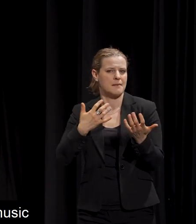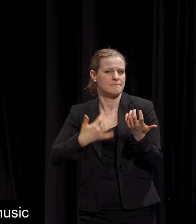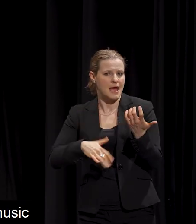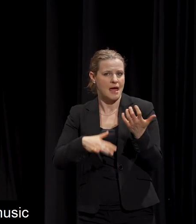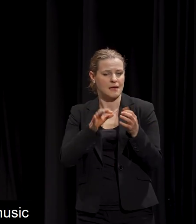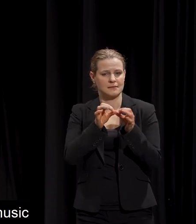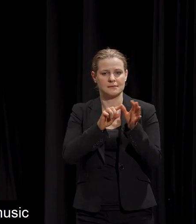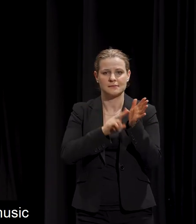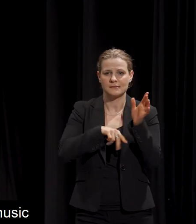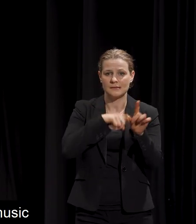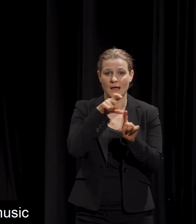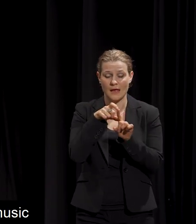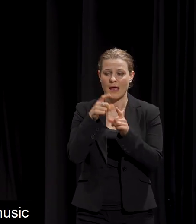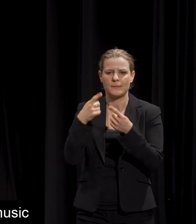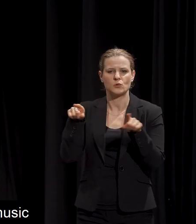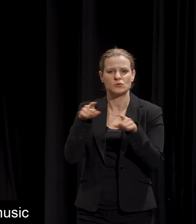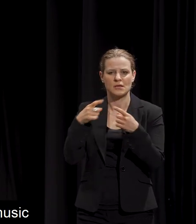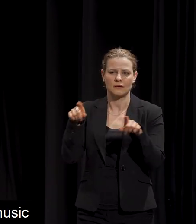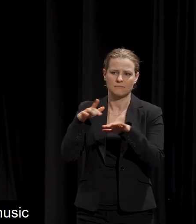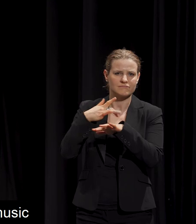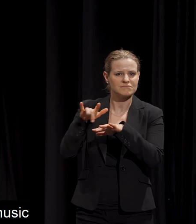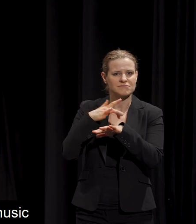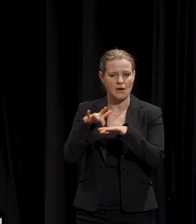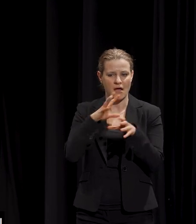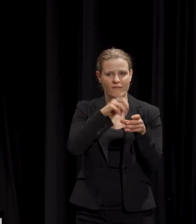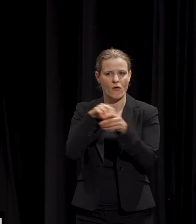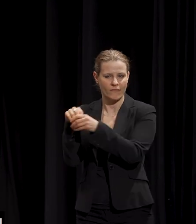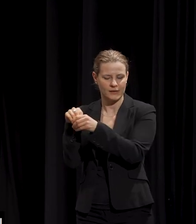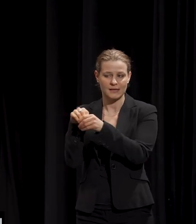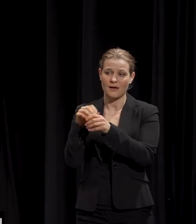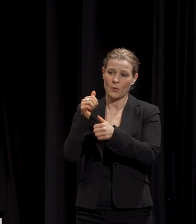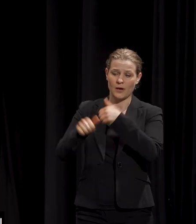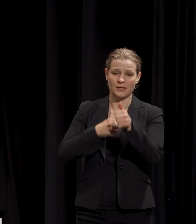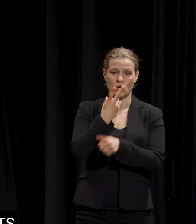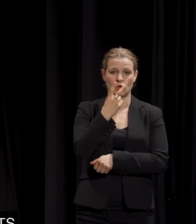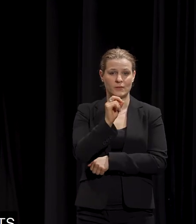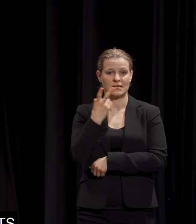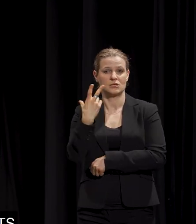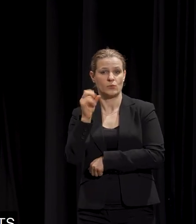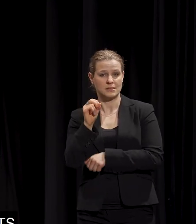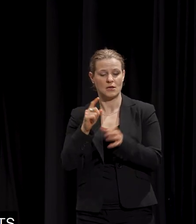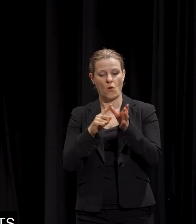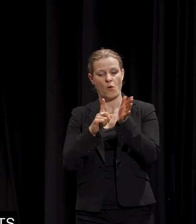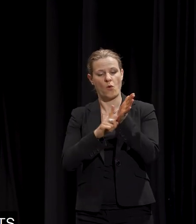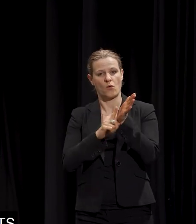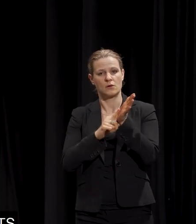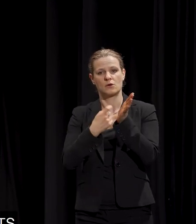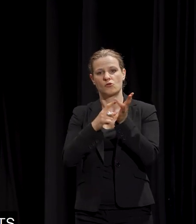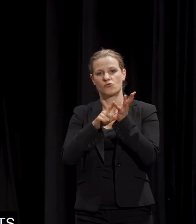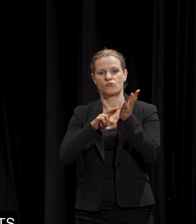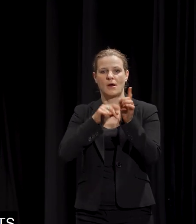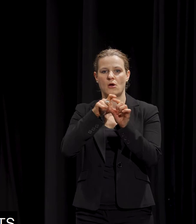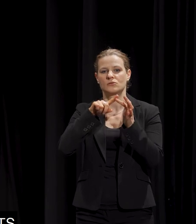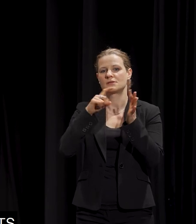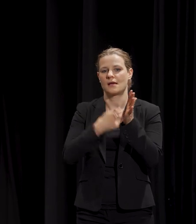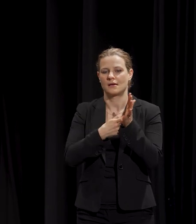production music ensembles. Congratulations to the 2020 Middle Years All-Rounder, Caden